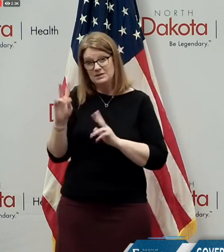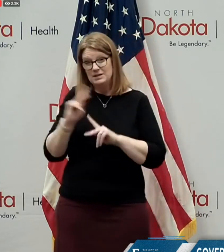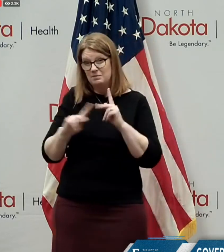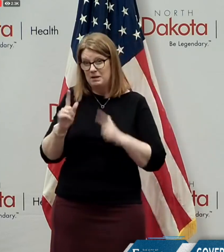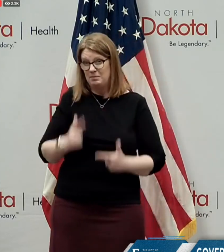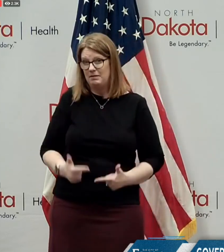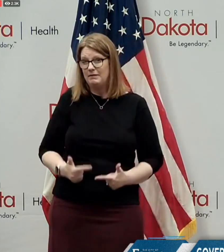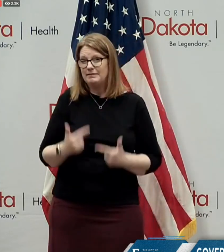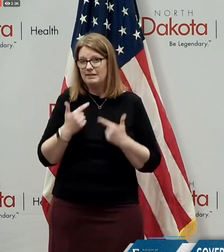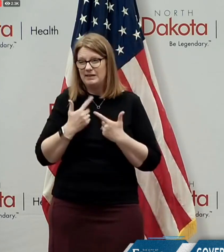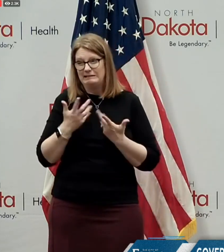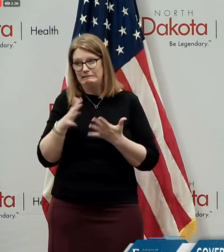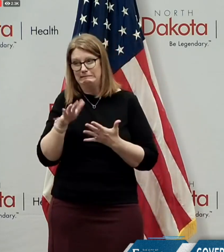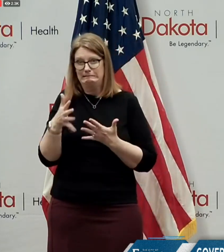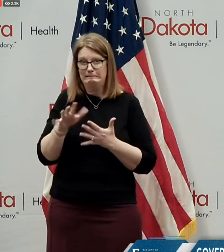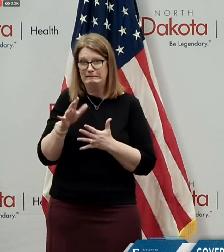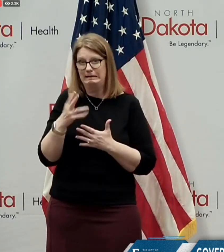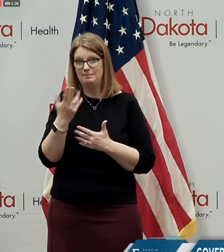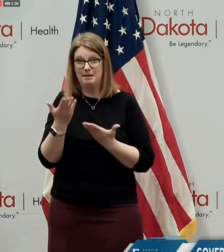this pandemic.